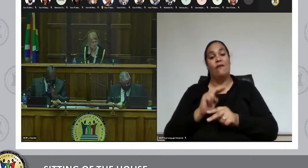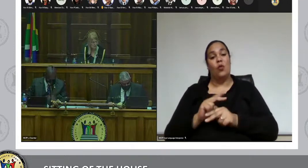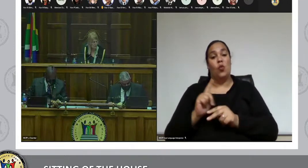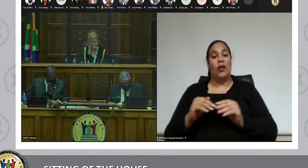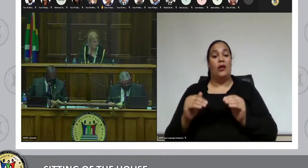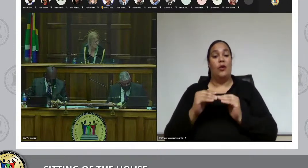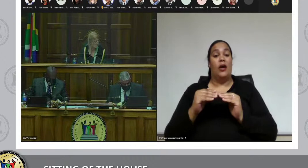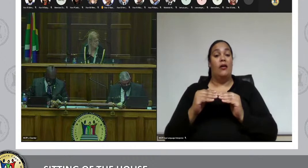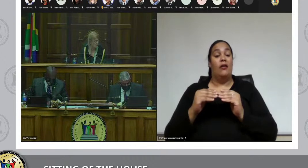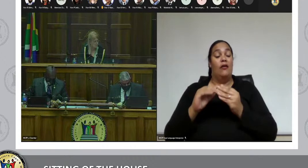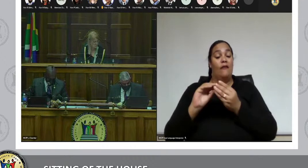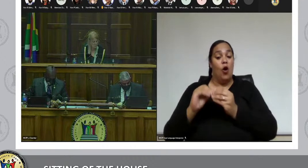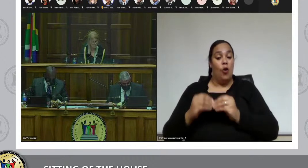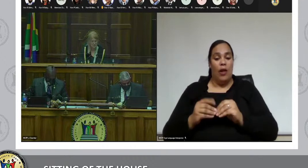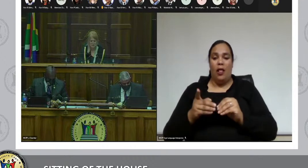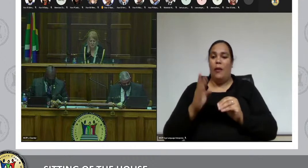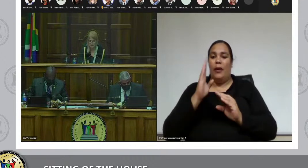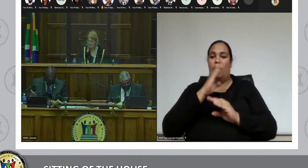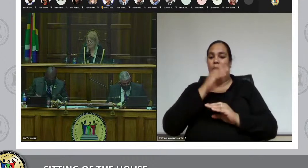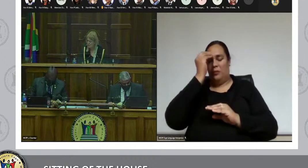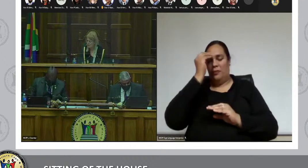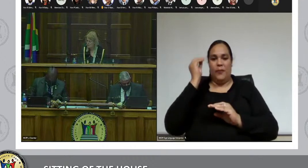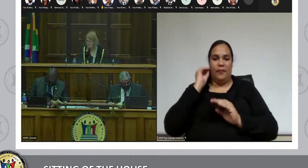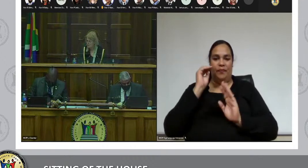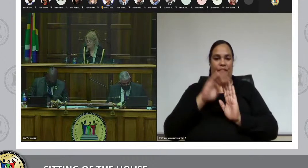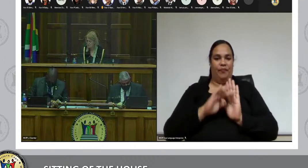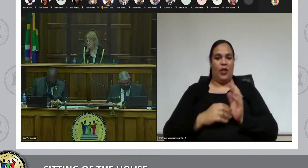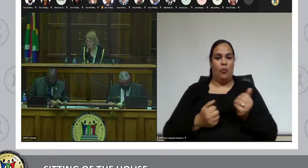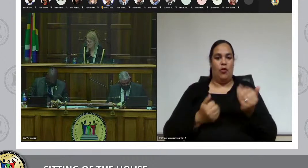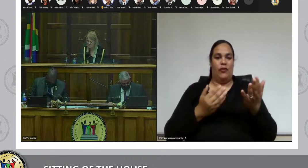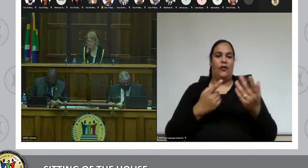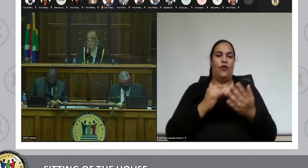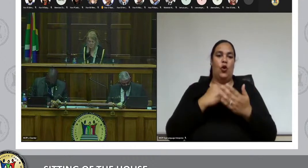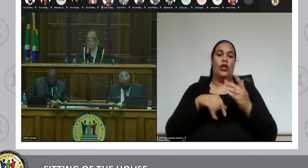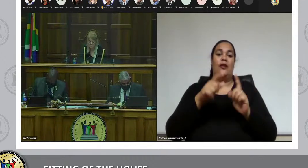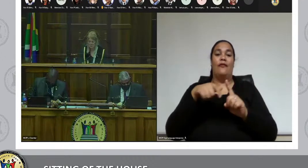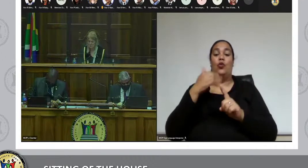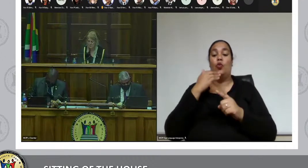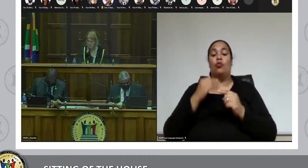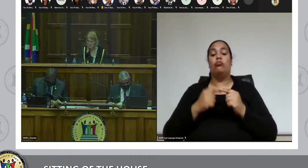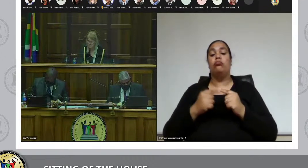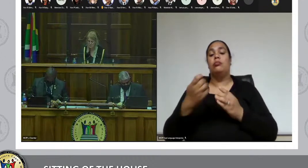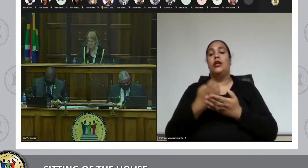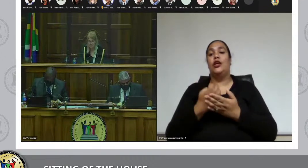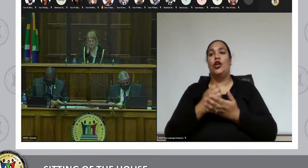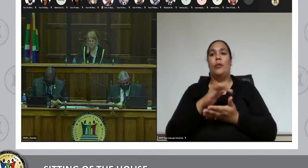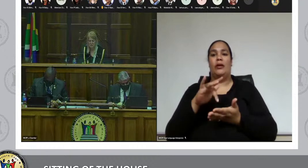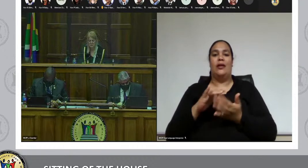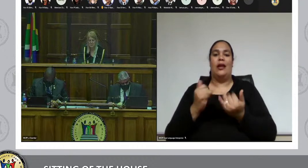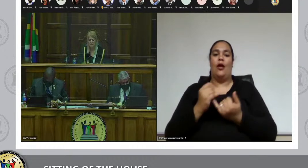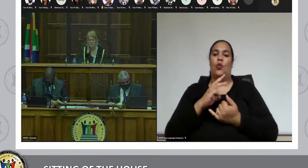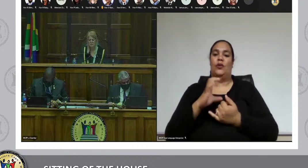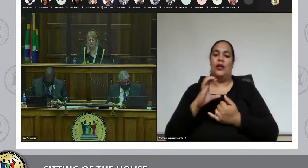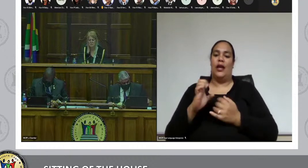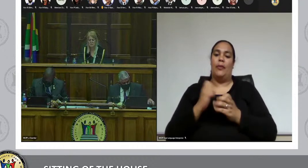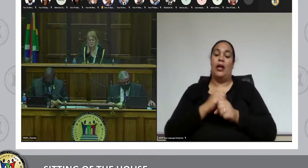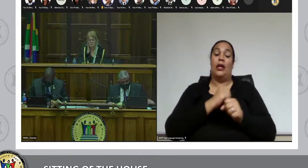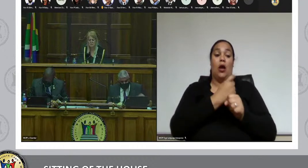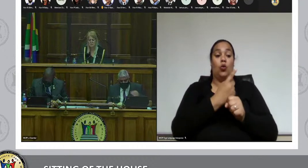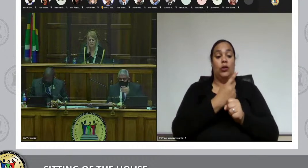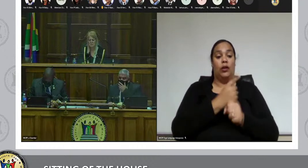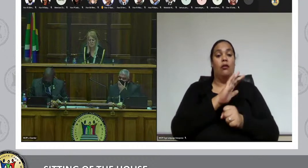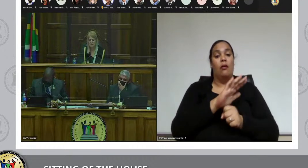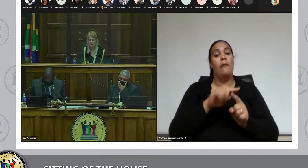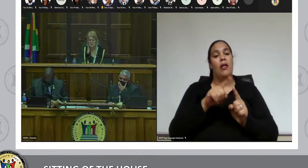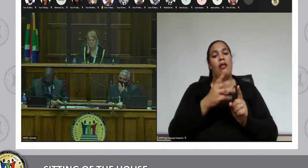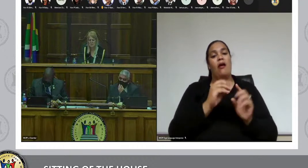share formula, it does not take into account the holistic provision needed for individuals moving towards economic centers such as the Western Cape and Gauteng, and there